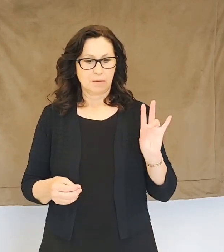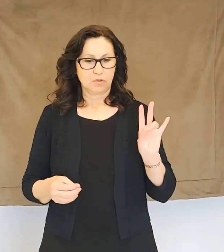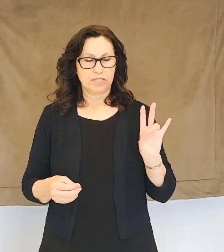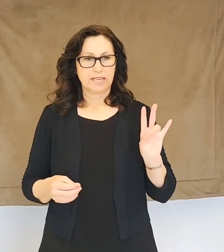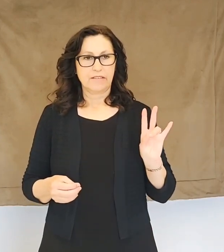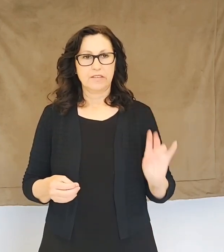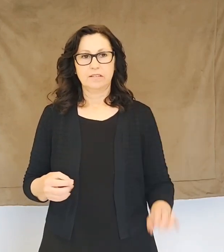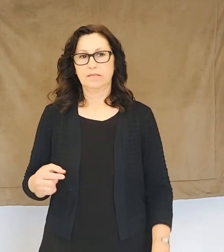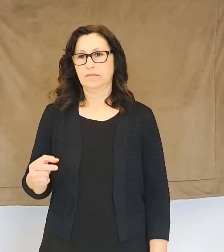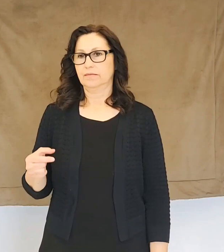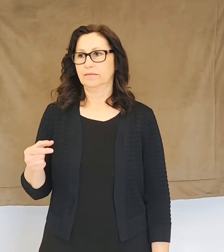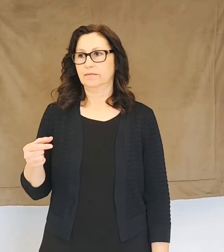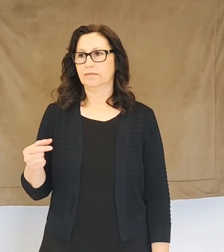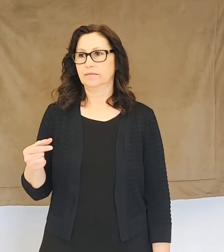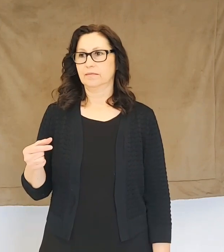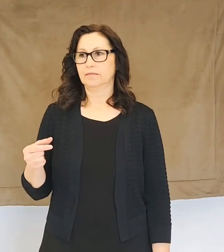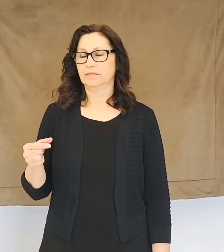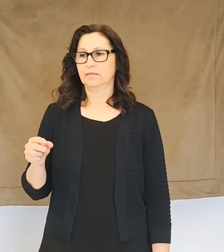Number seven,